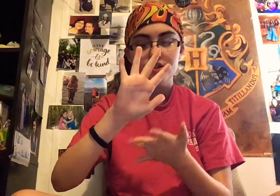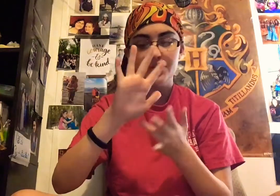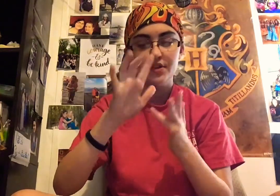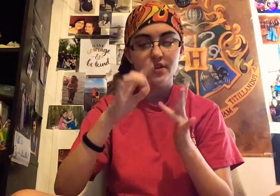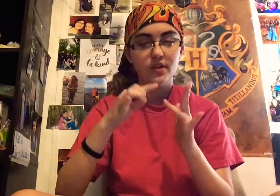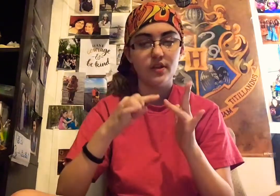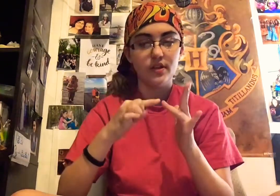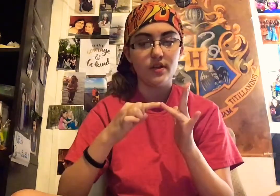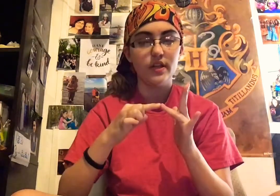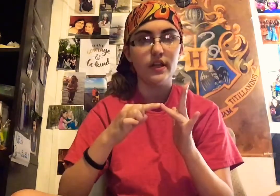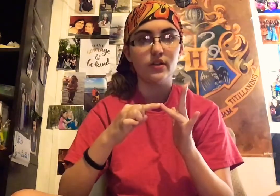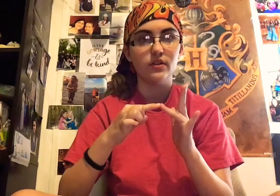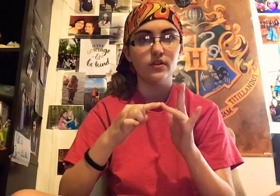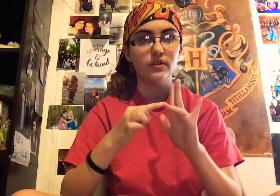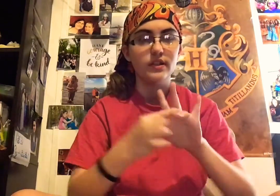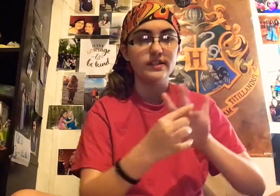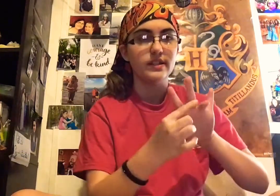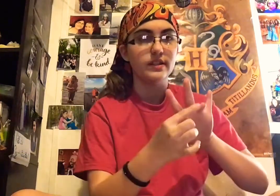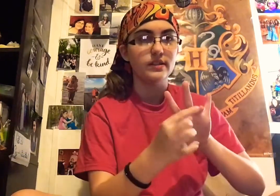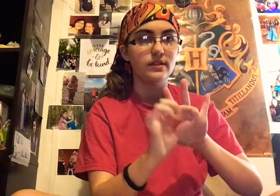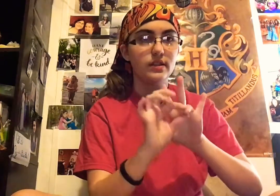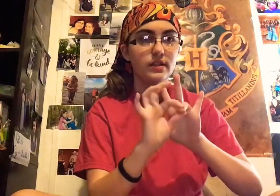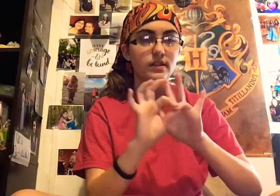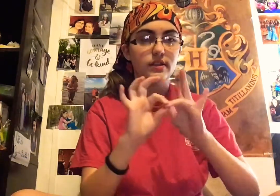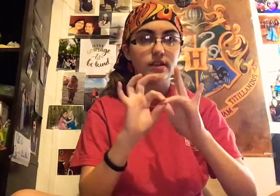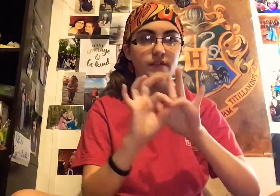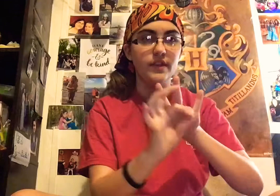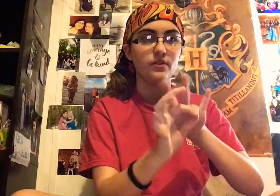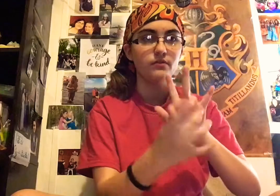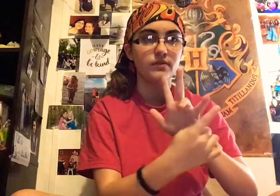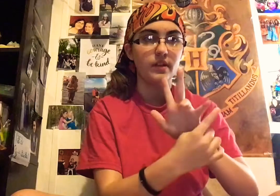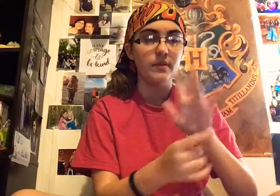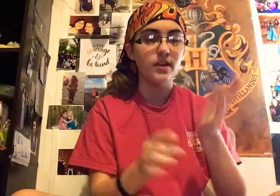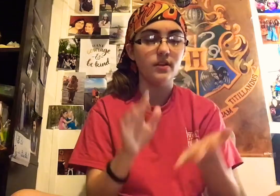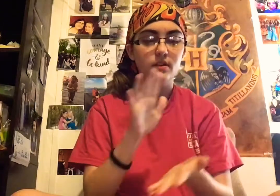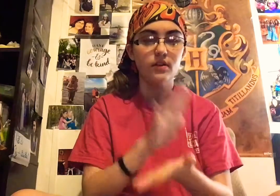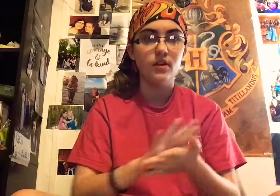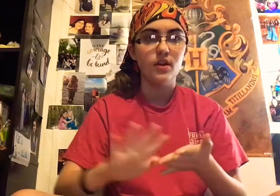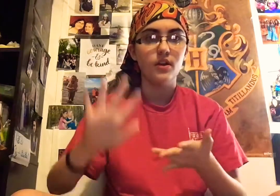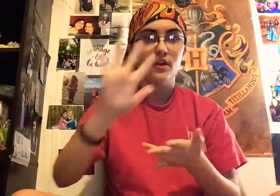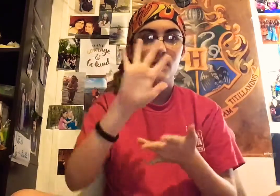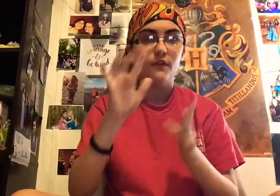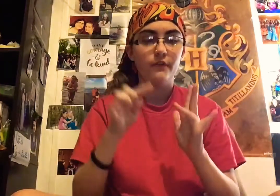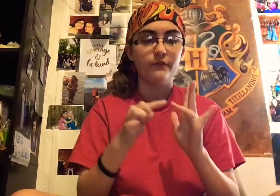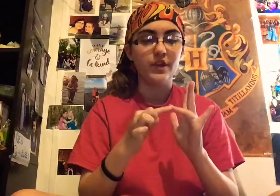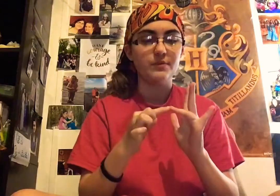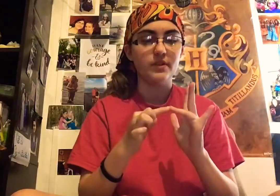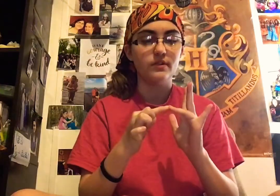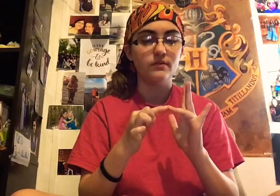college, here. This is this finger, so the pinky. Freshman.